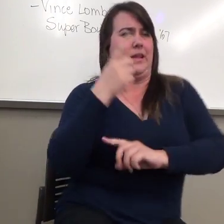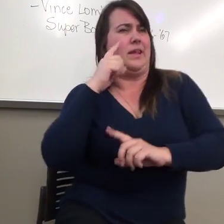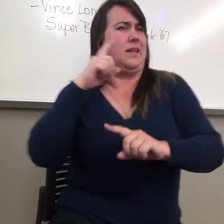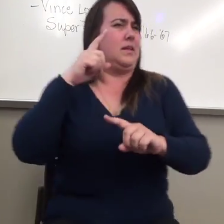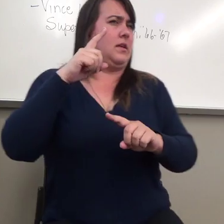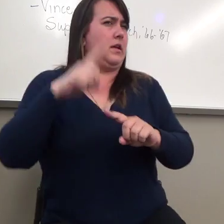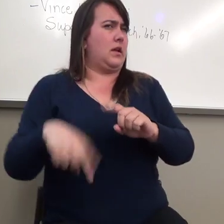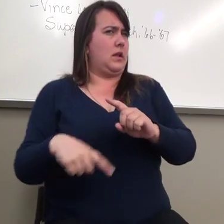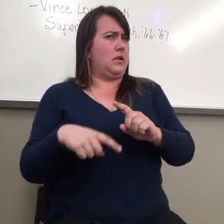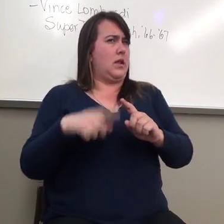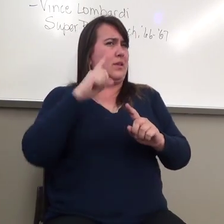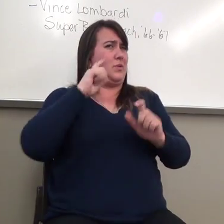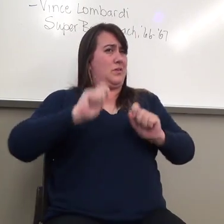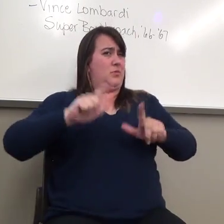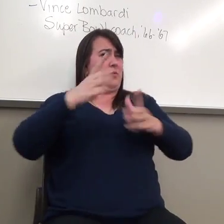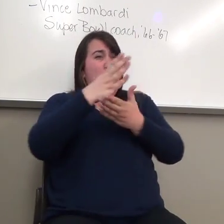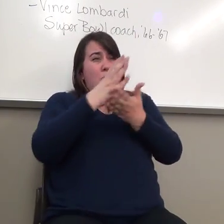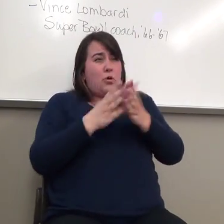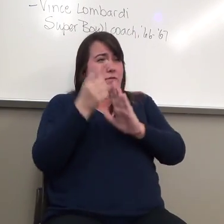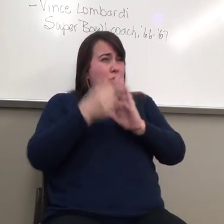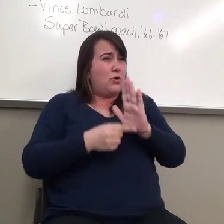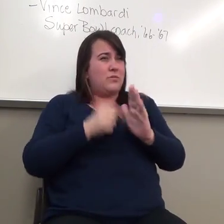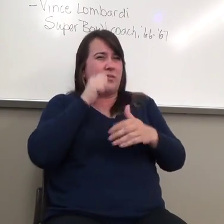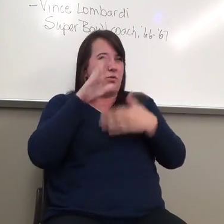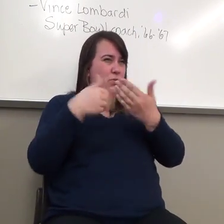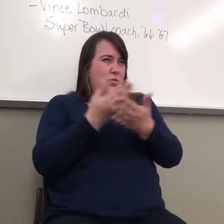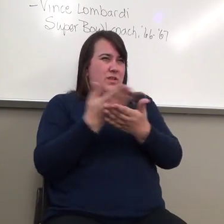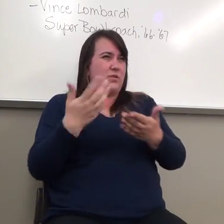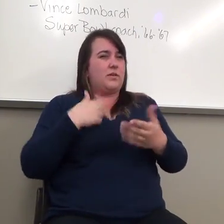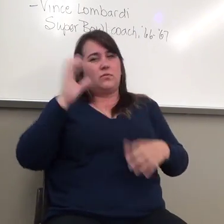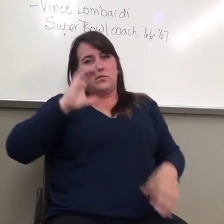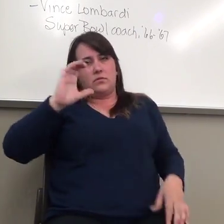guess we can. We'd have to find that somewhere.